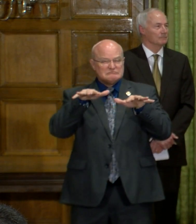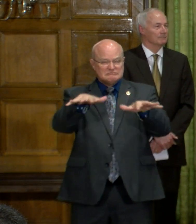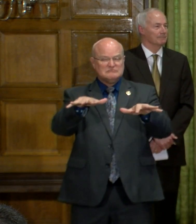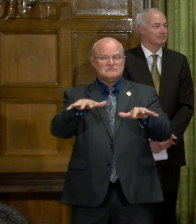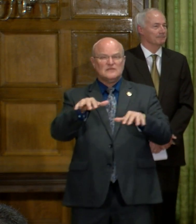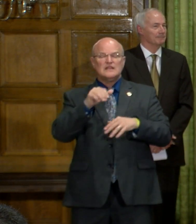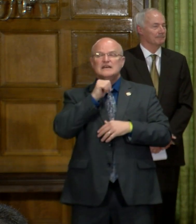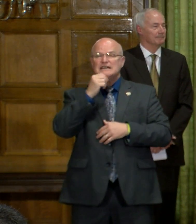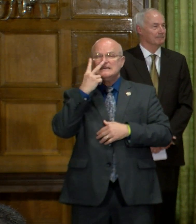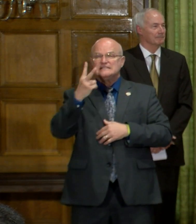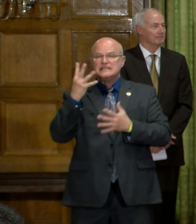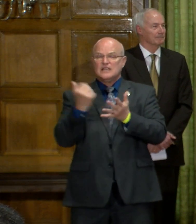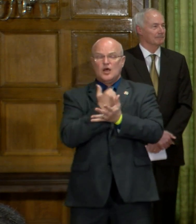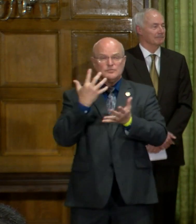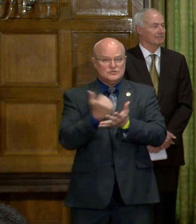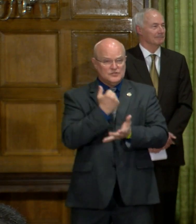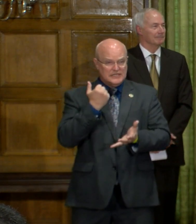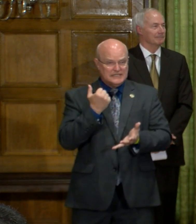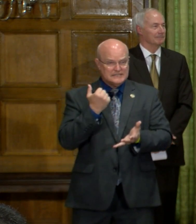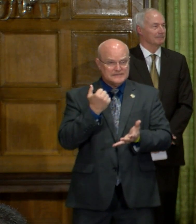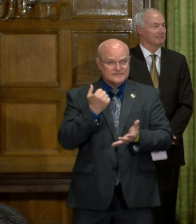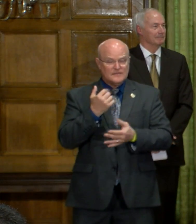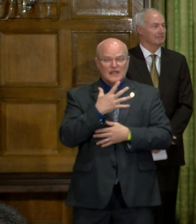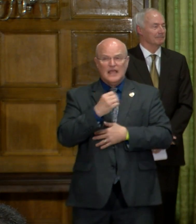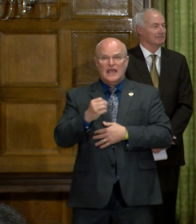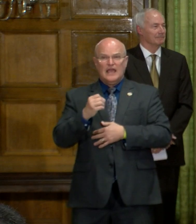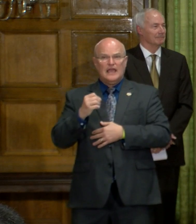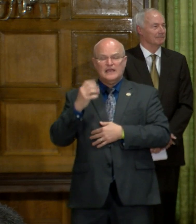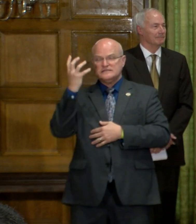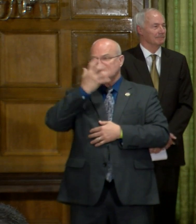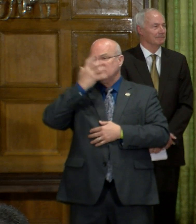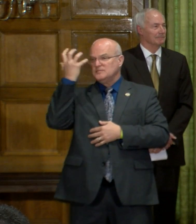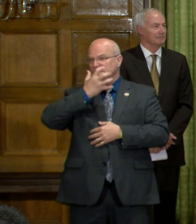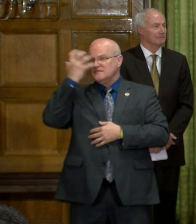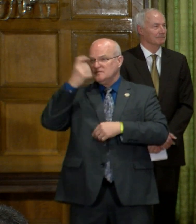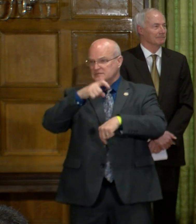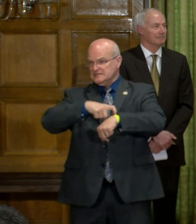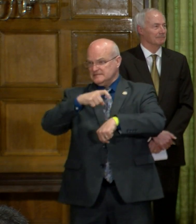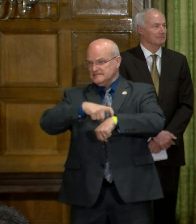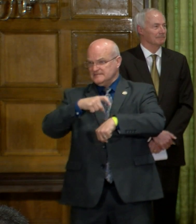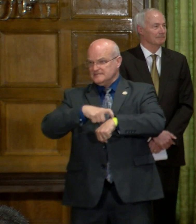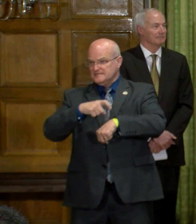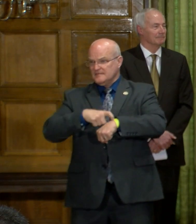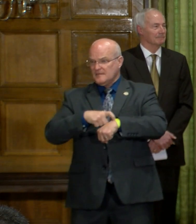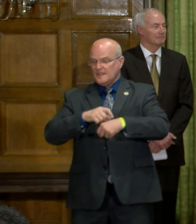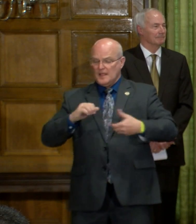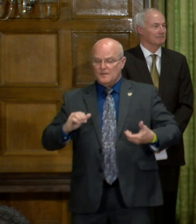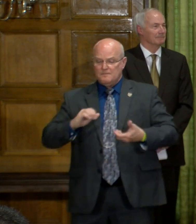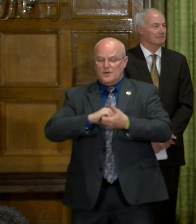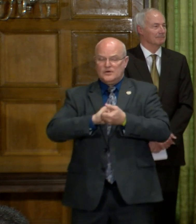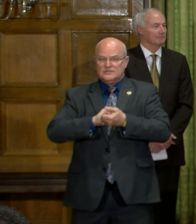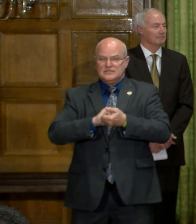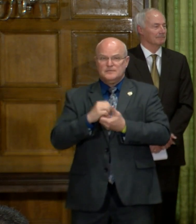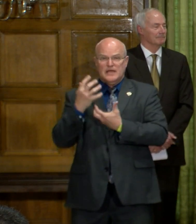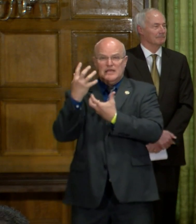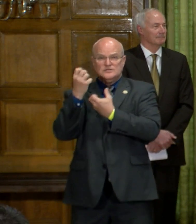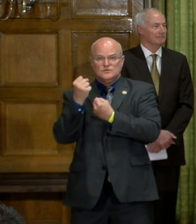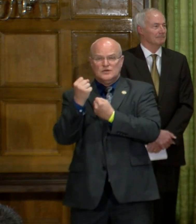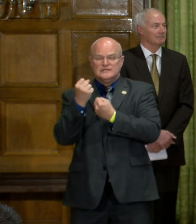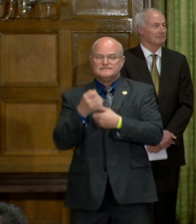unseen opportunities, and unbelievable times, partnership and trust is